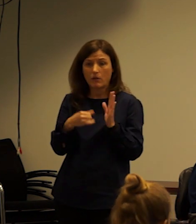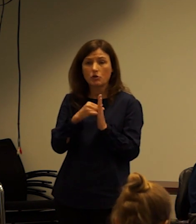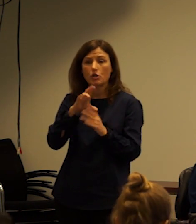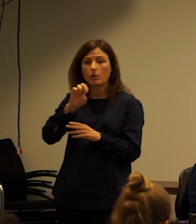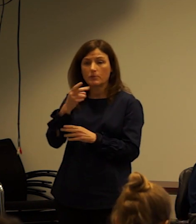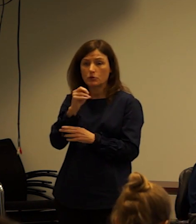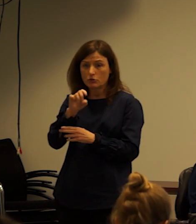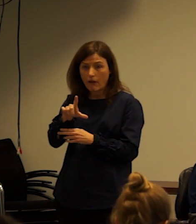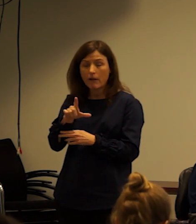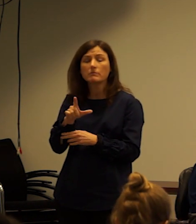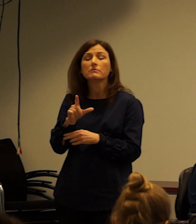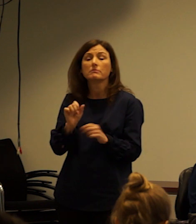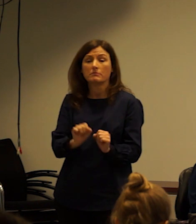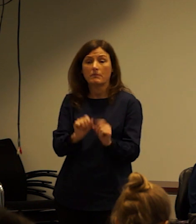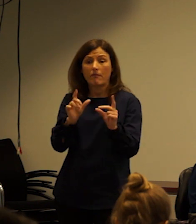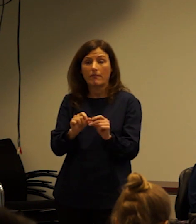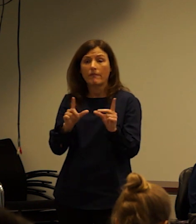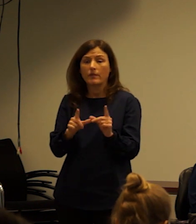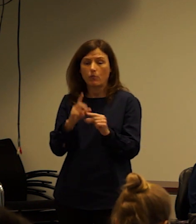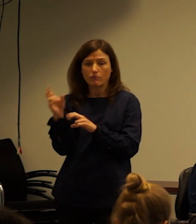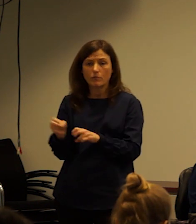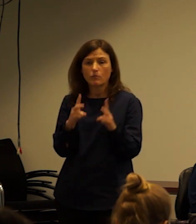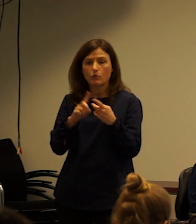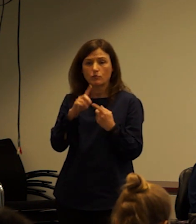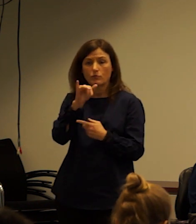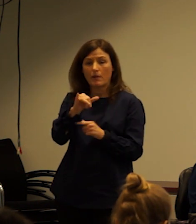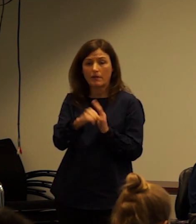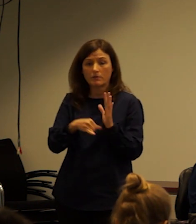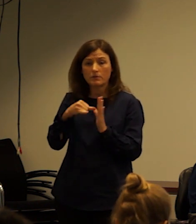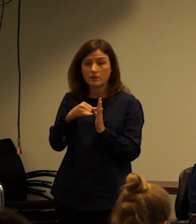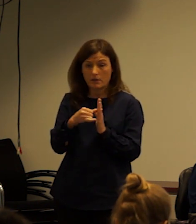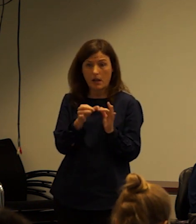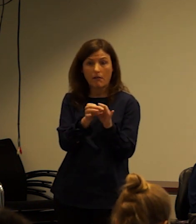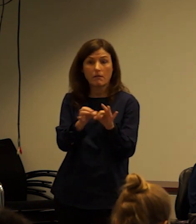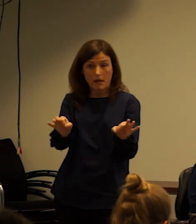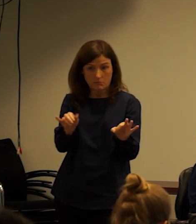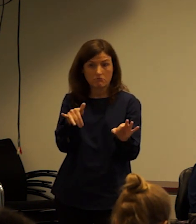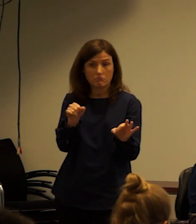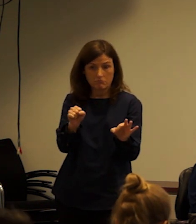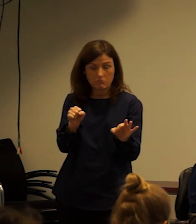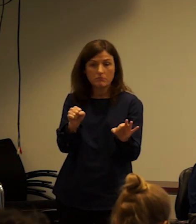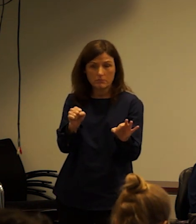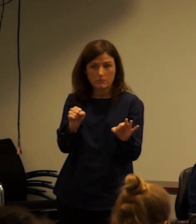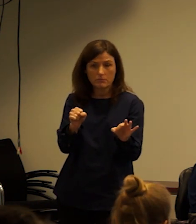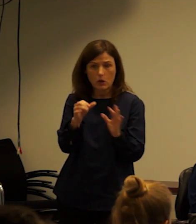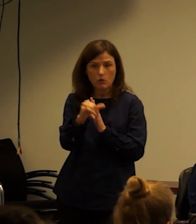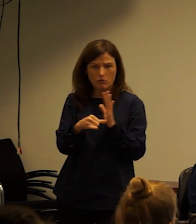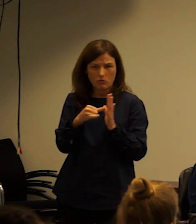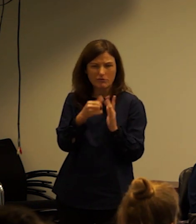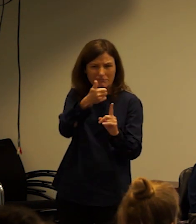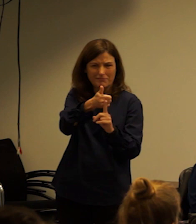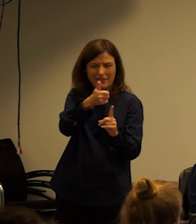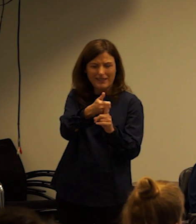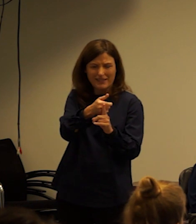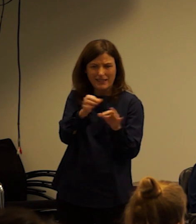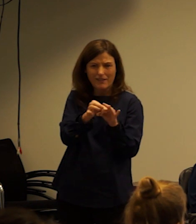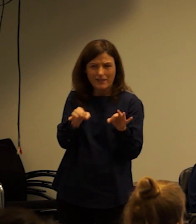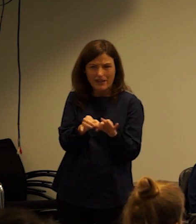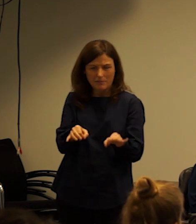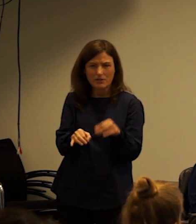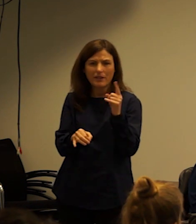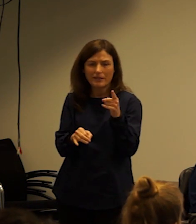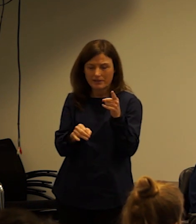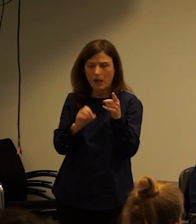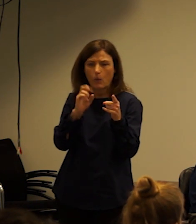Videos that are on the YouTube channel, they are captioned, by YouTube. Ray does a fabulous job